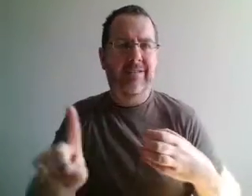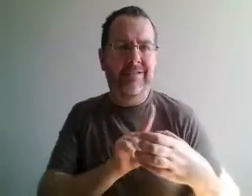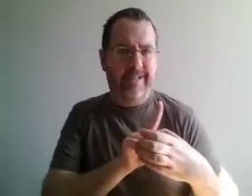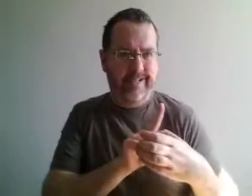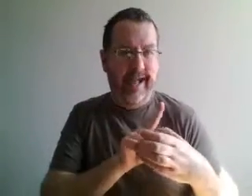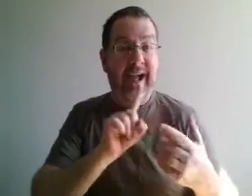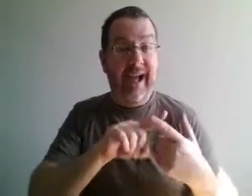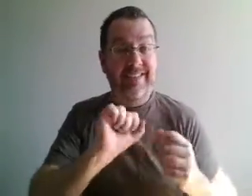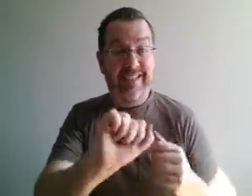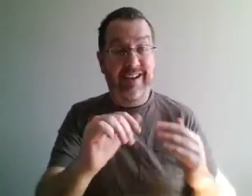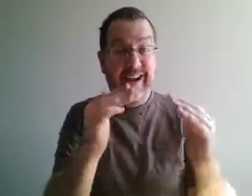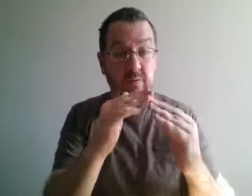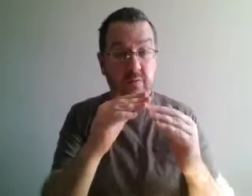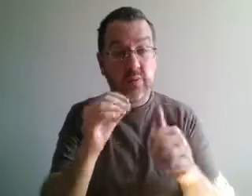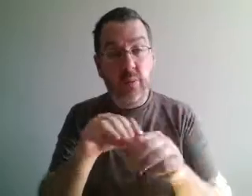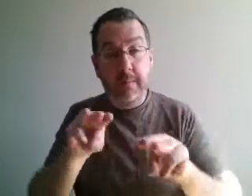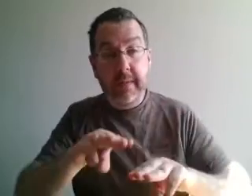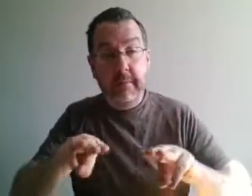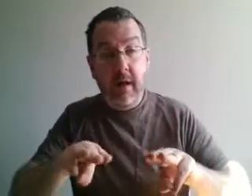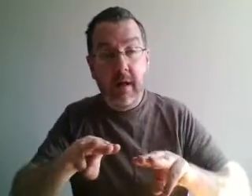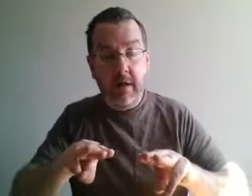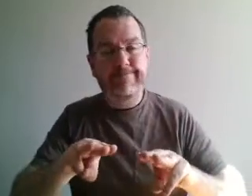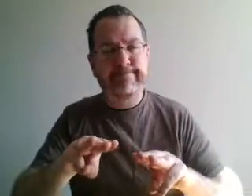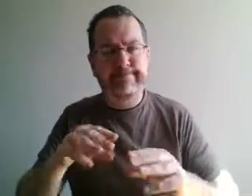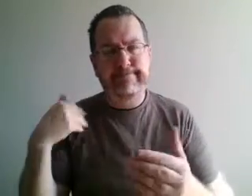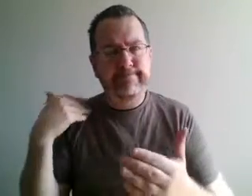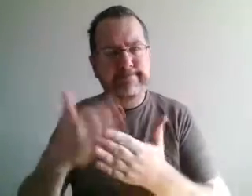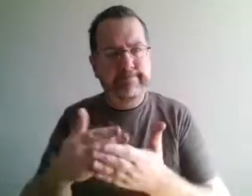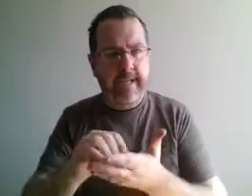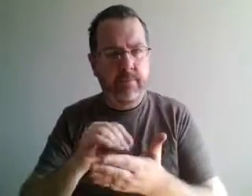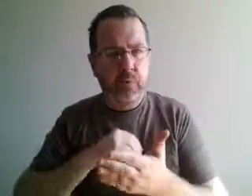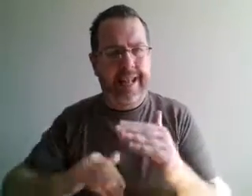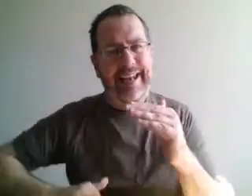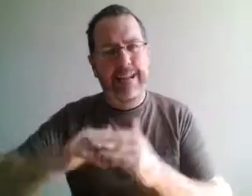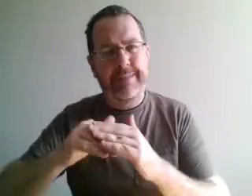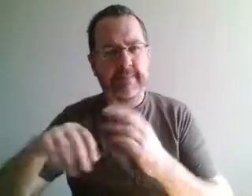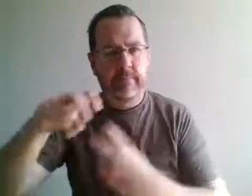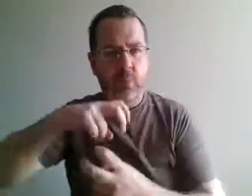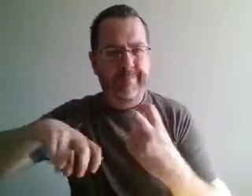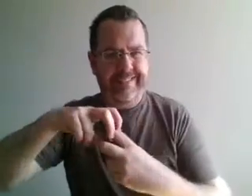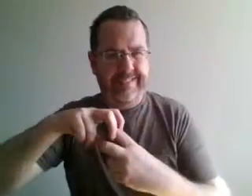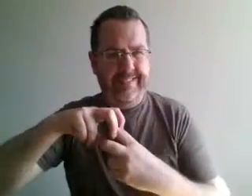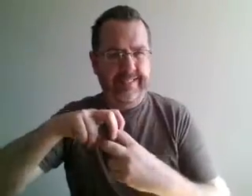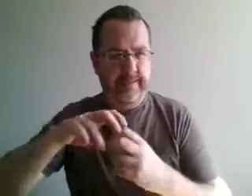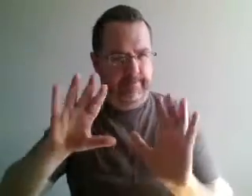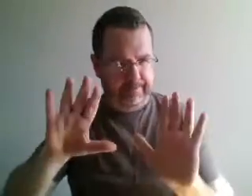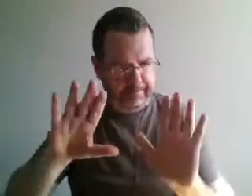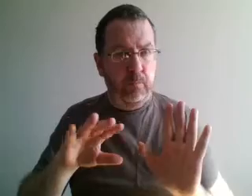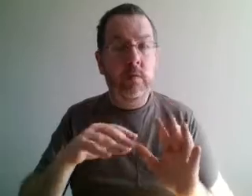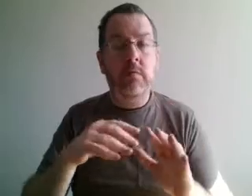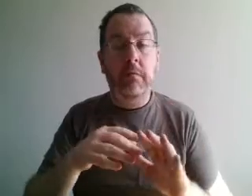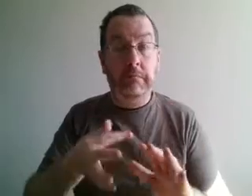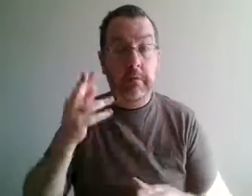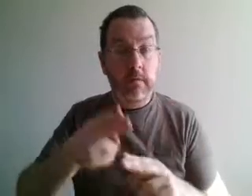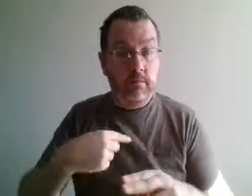their households will have been practicing the restricted movements we were talking about earlier. So what happens then is the public health